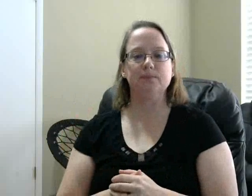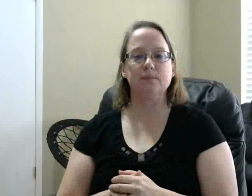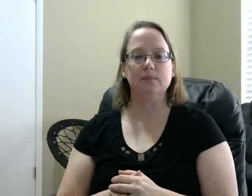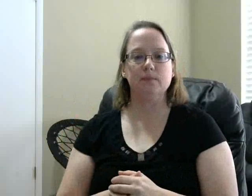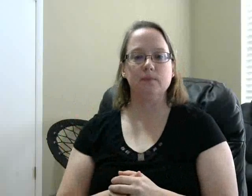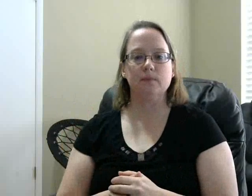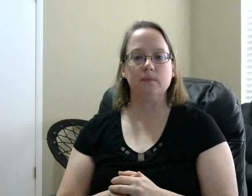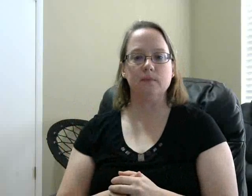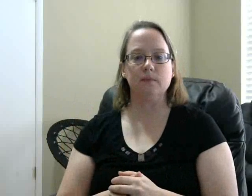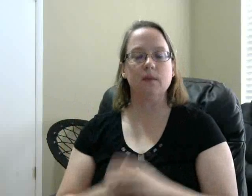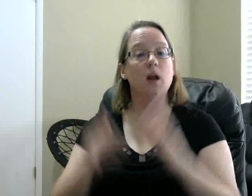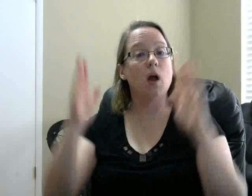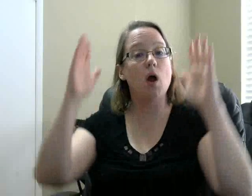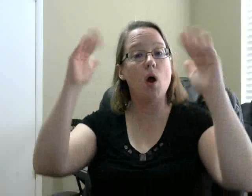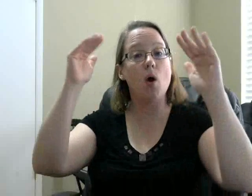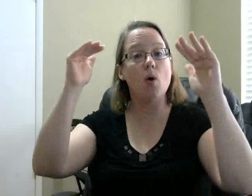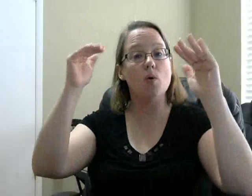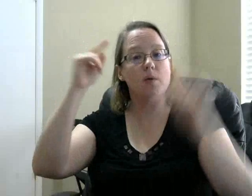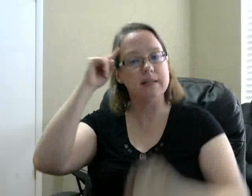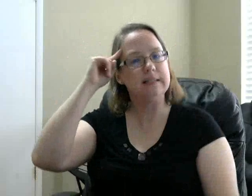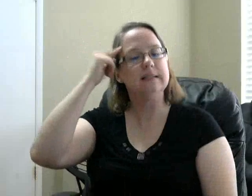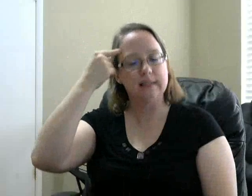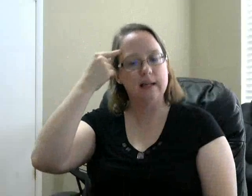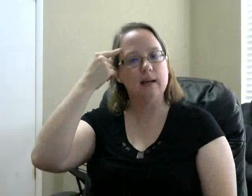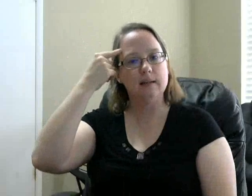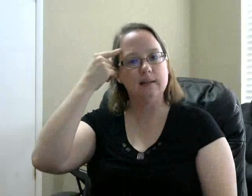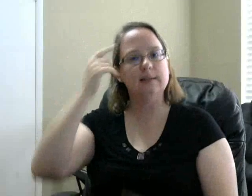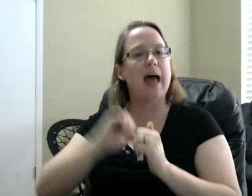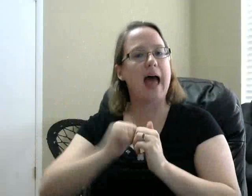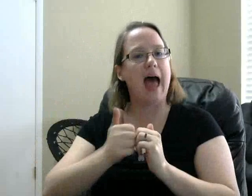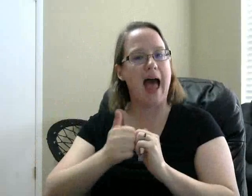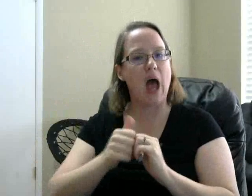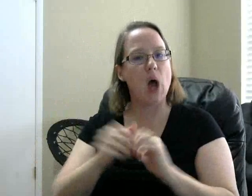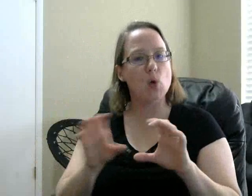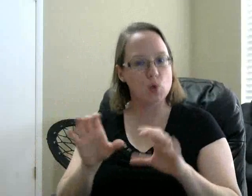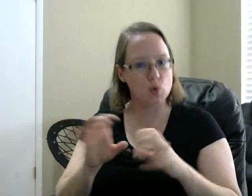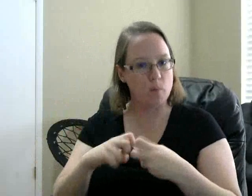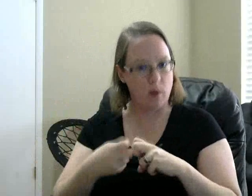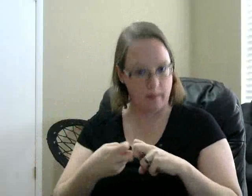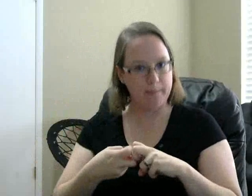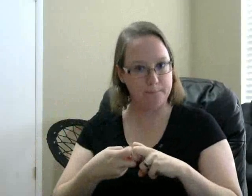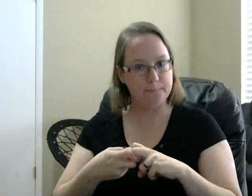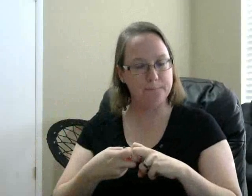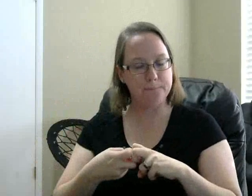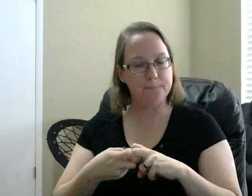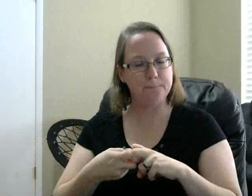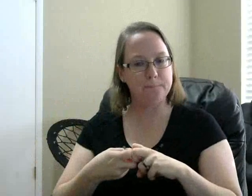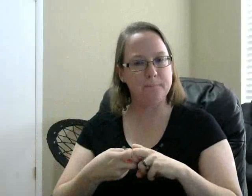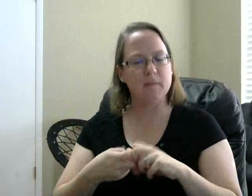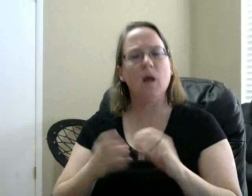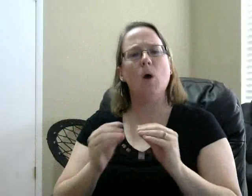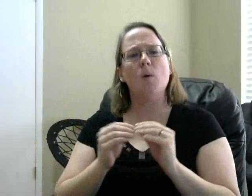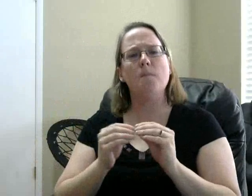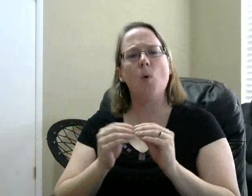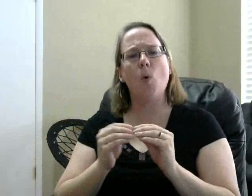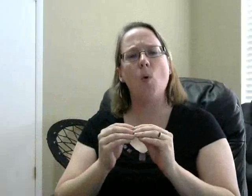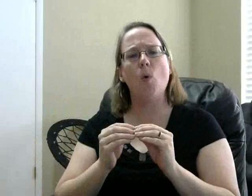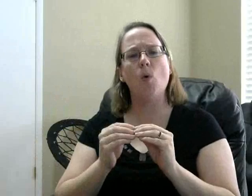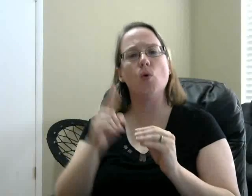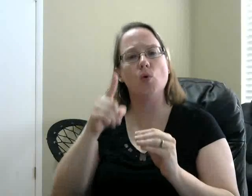So hopefully that gives you a sense of how to do these types of problems. And more than, I guess this, and you're going to learn multiplication